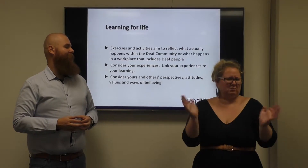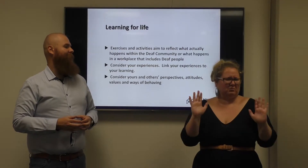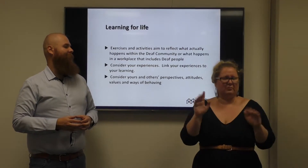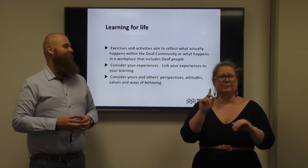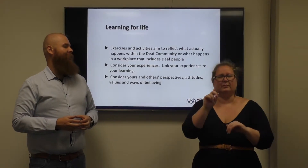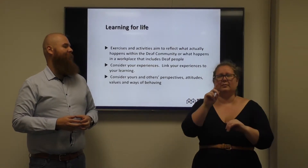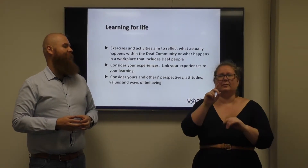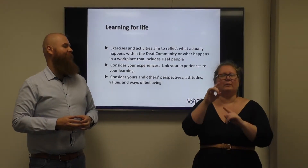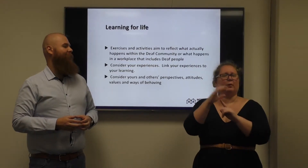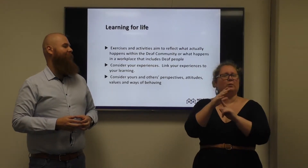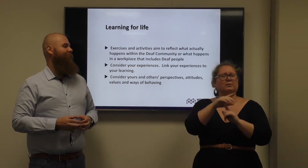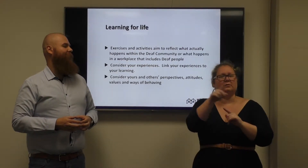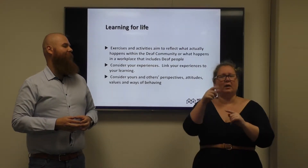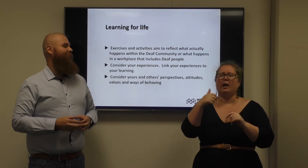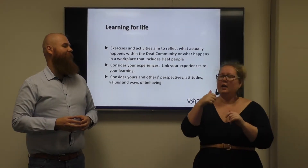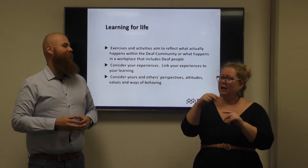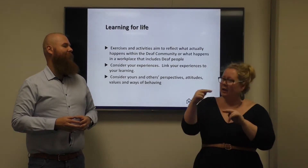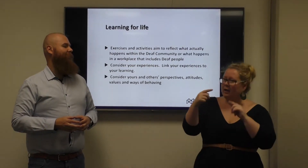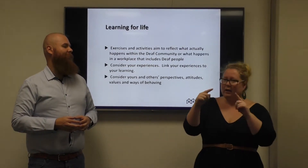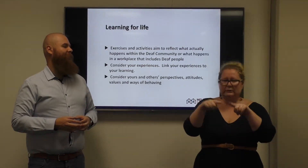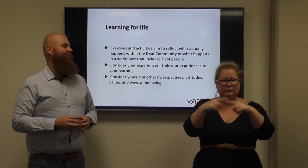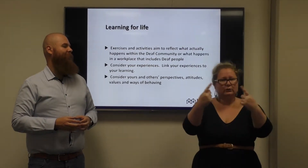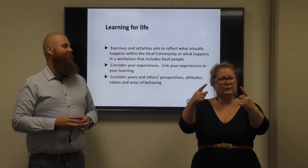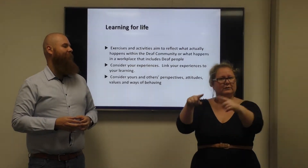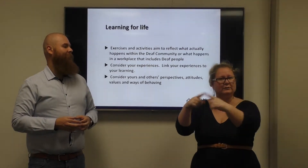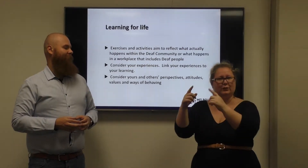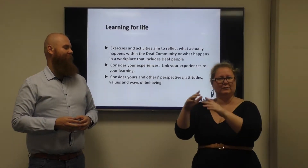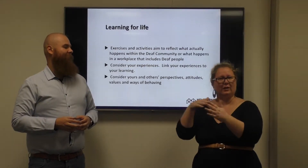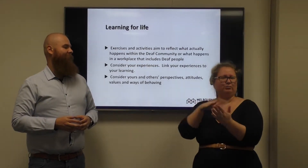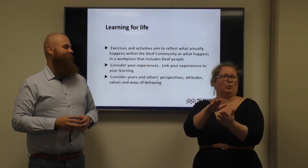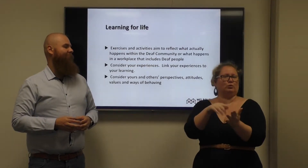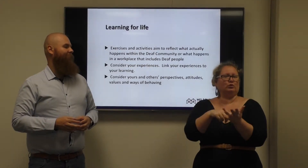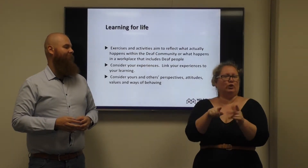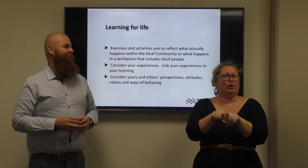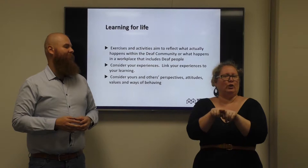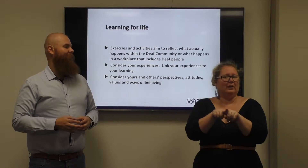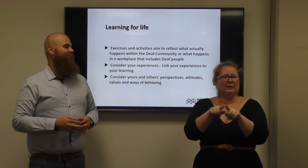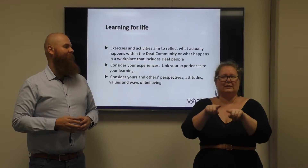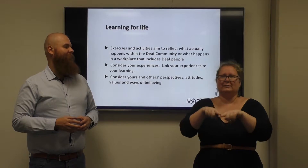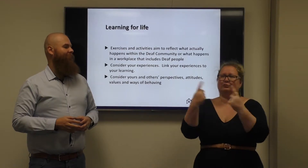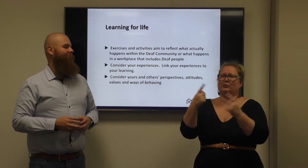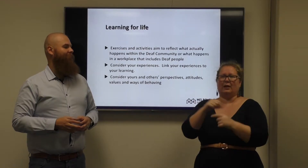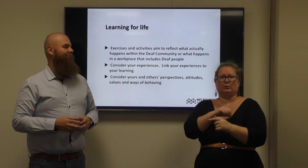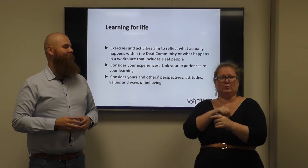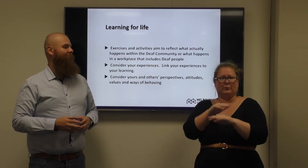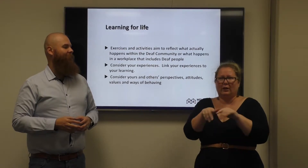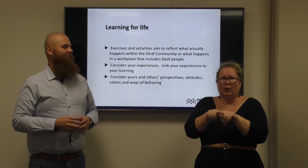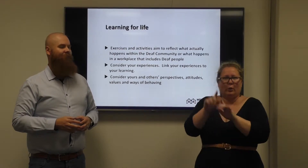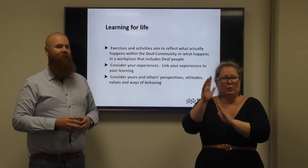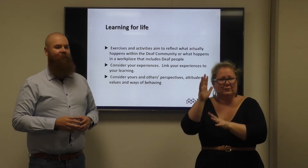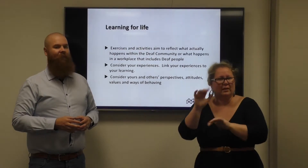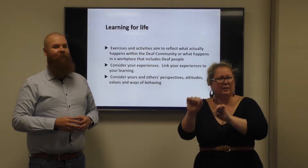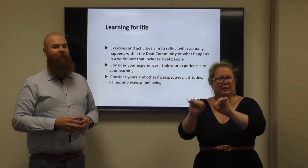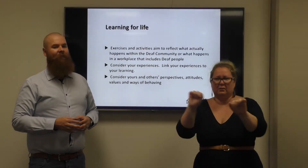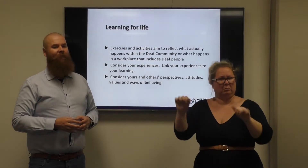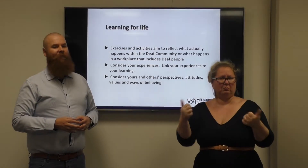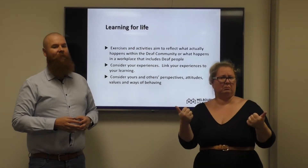And you're all adults in terms of your learning processes. And it's important to acknowledge that we're all different.